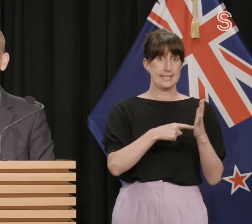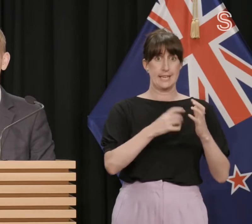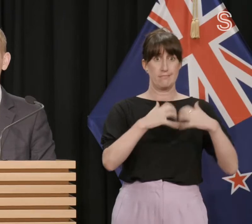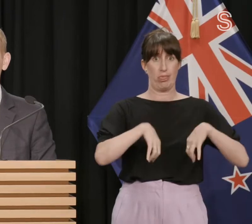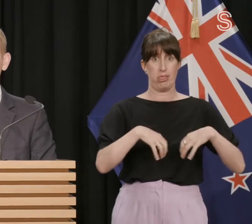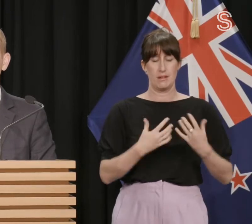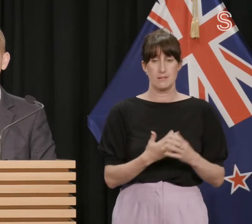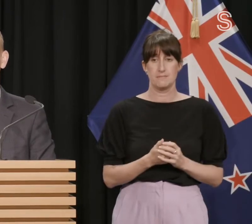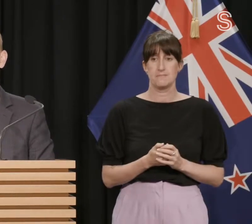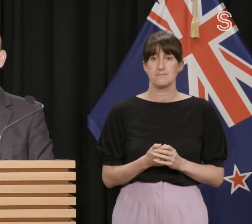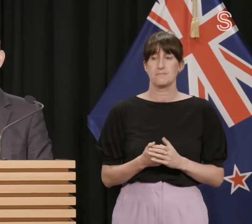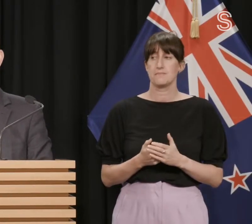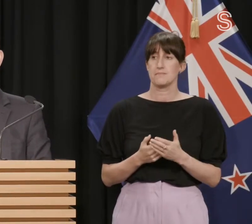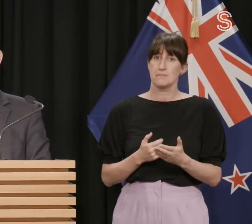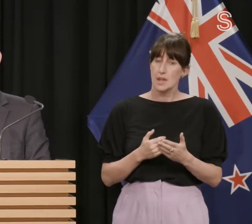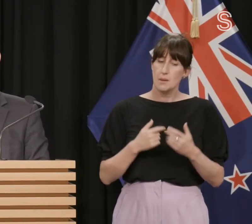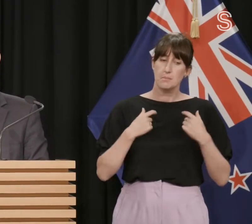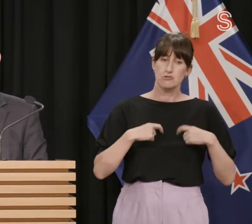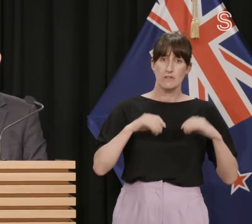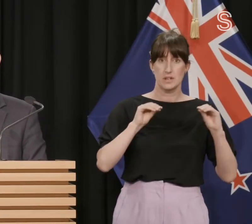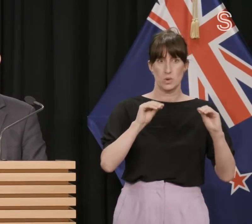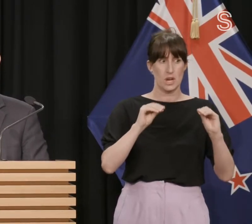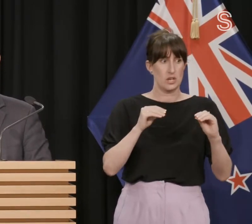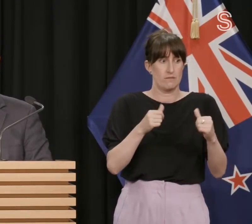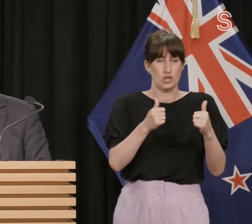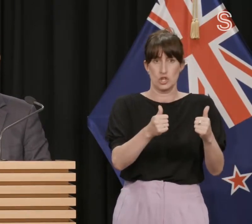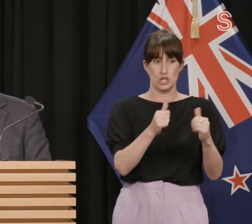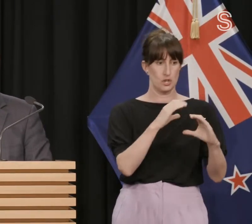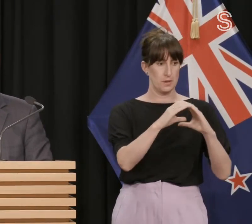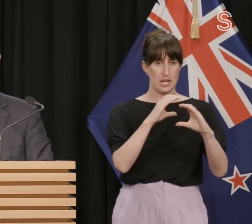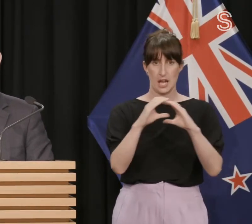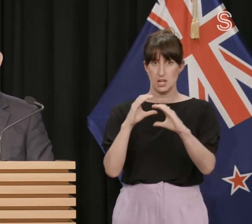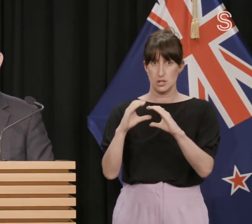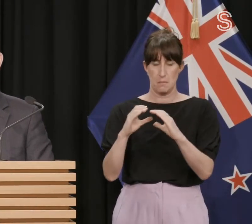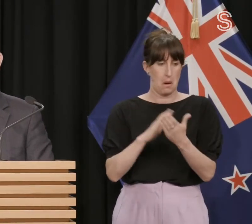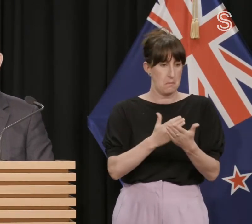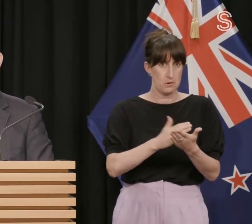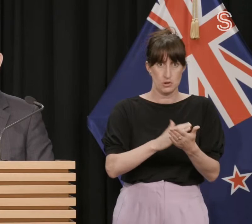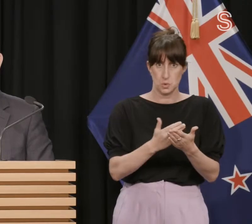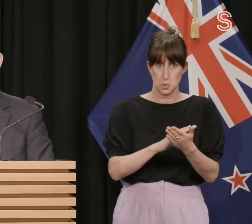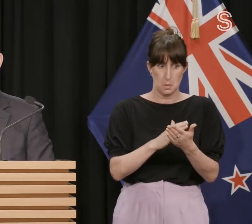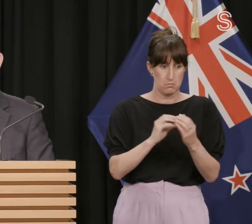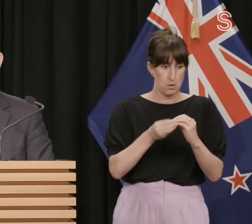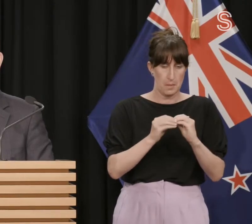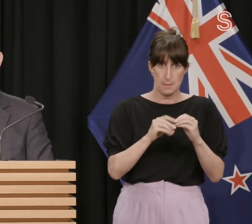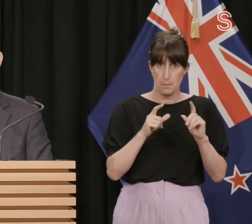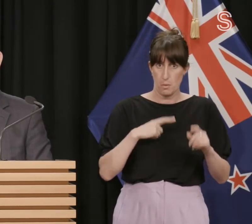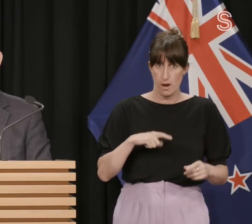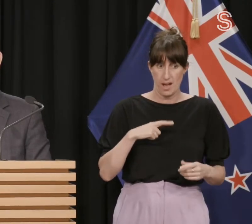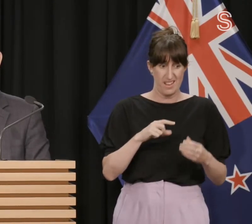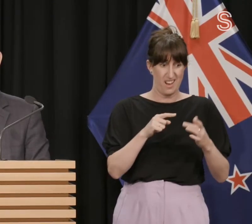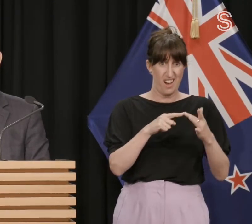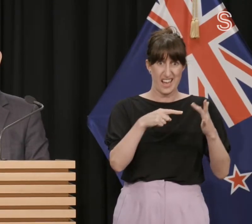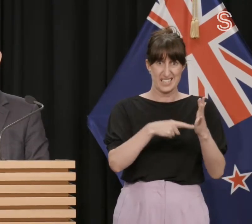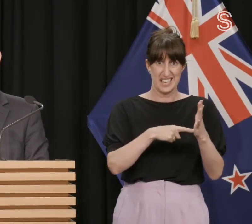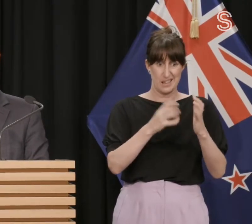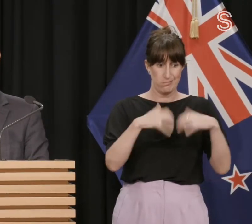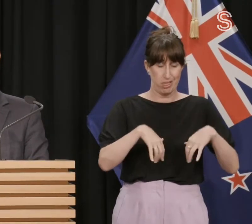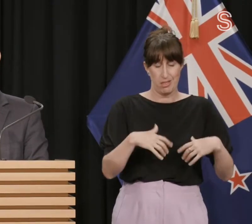and early childhood centres. So I'm not sure what happened there. If it was an IT glitch, then of course I take their word for